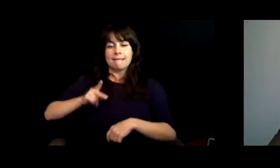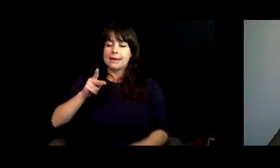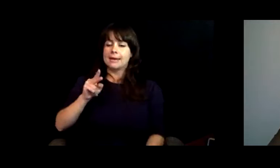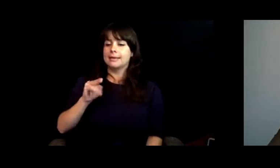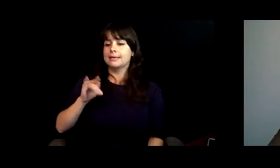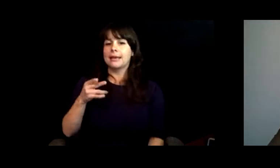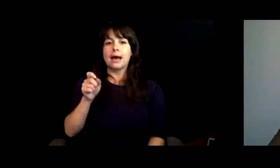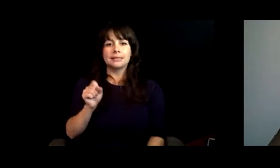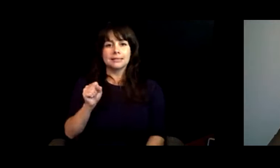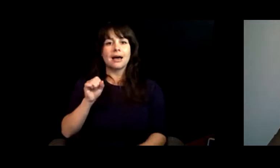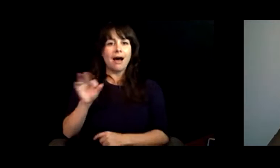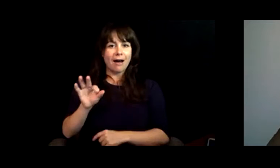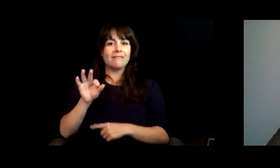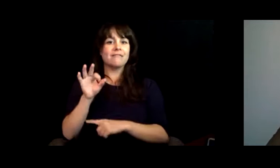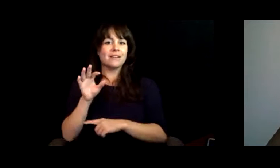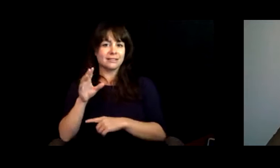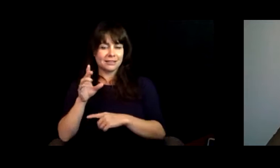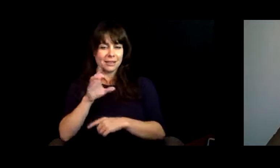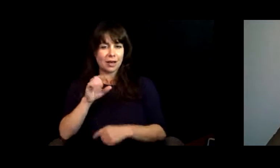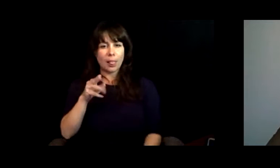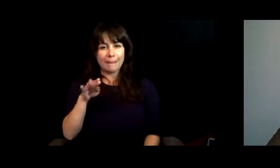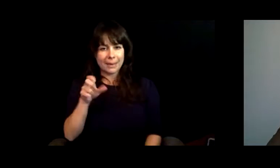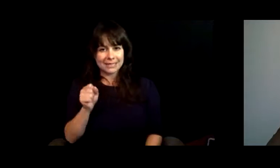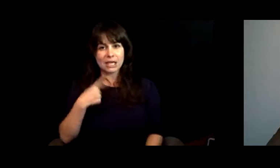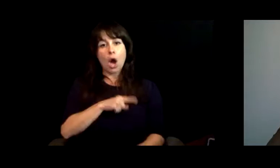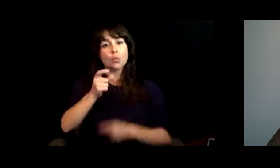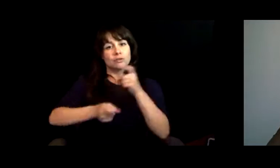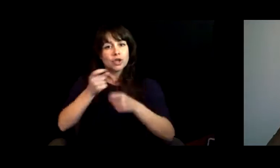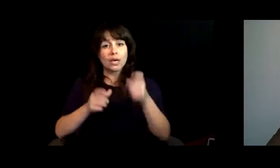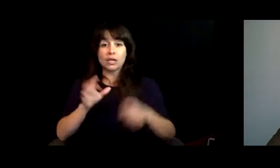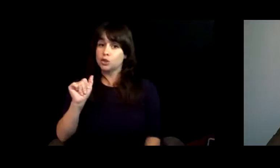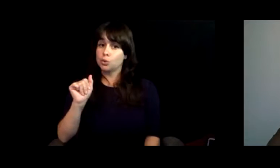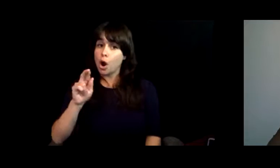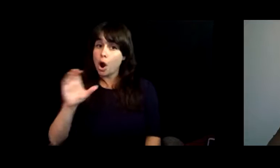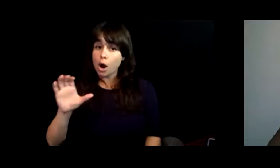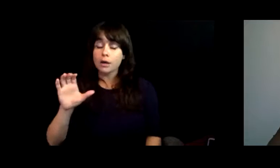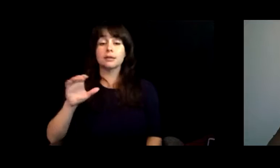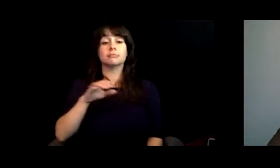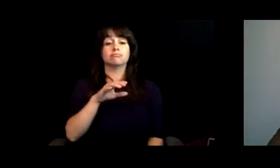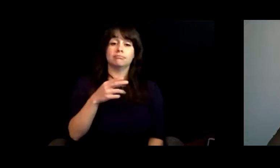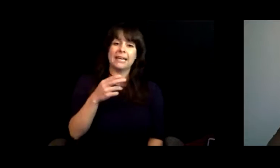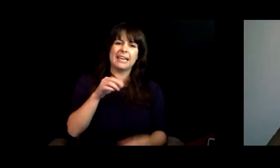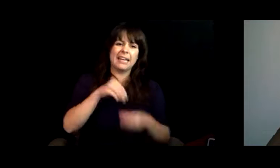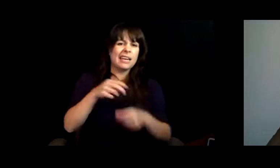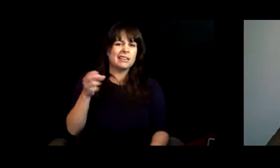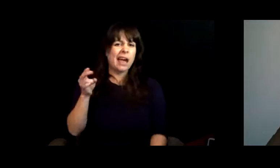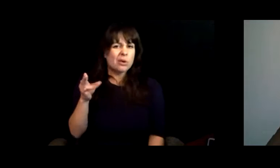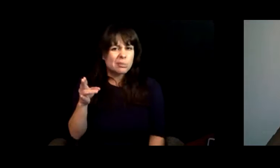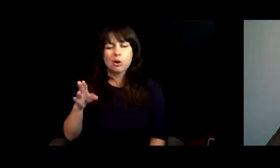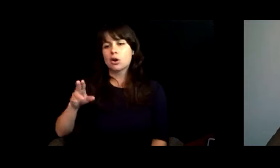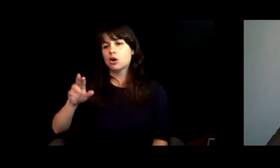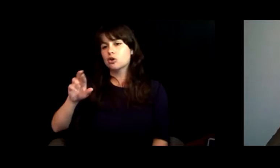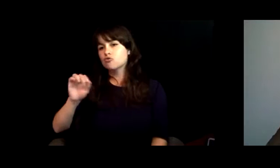disclosure, to ARC. We've donated for vans for ARC of Harrisonburg and Rockingham. Last year, I think it was